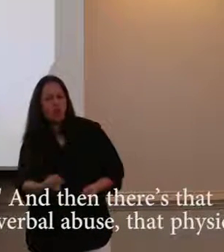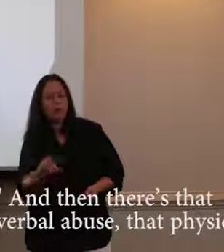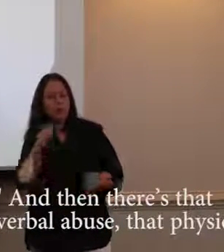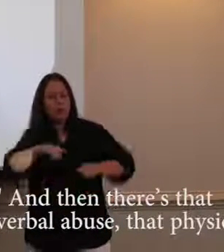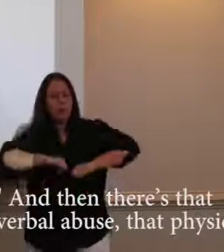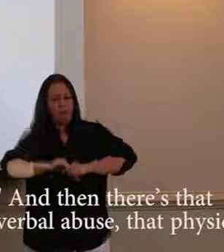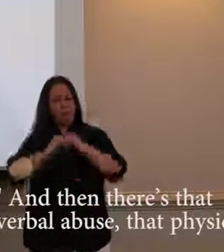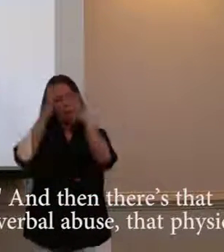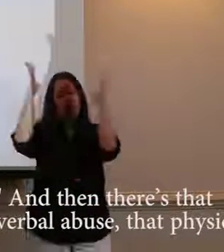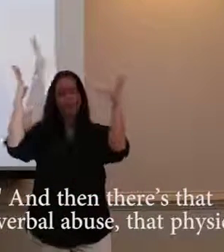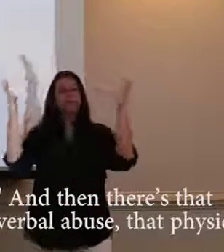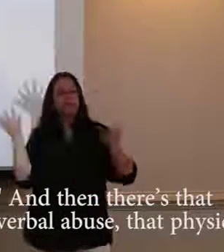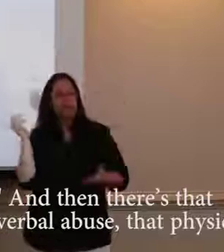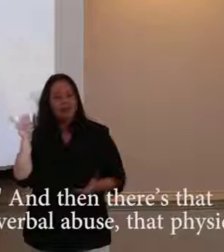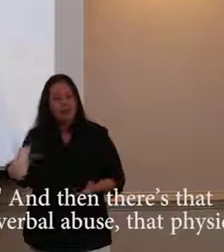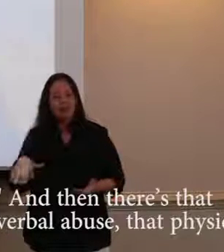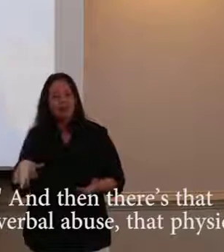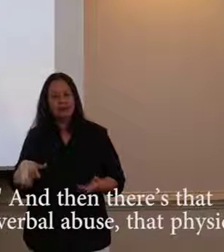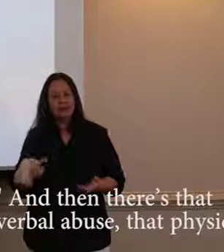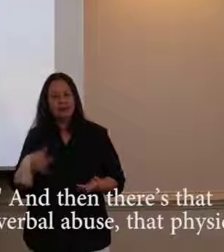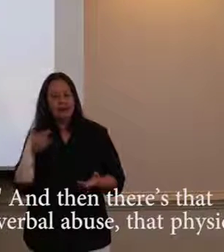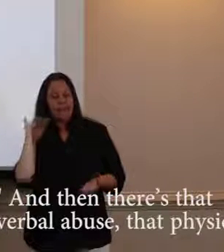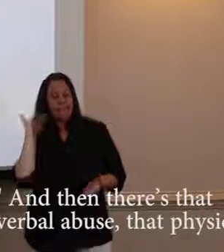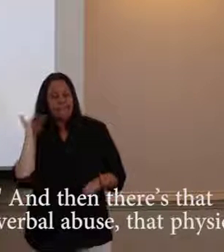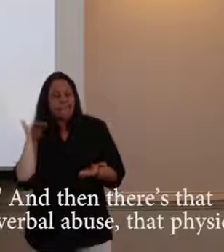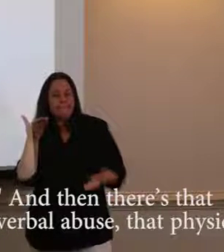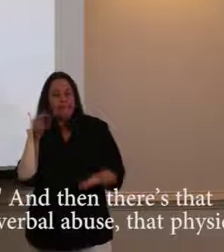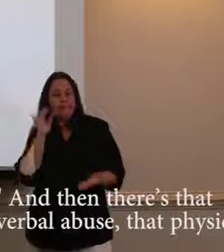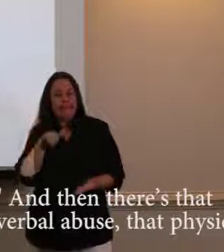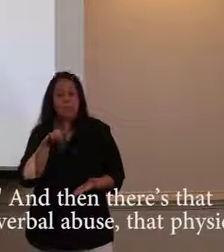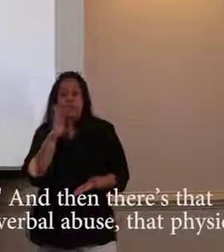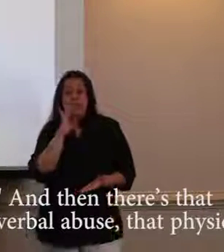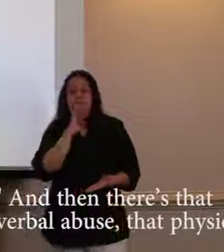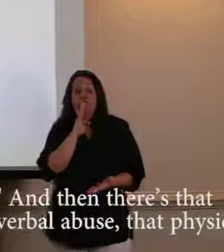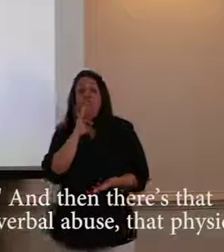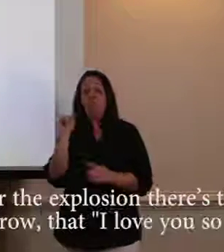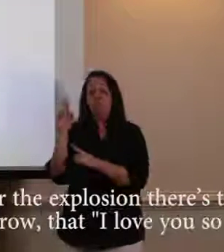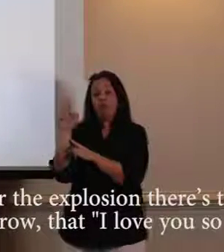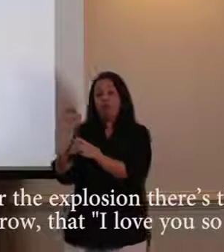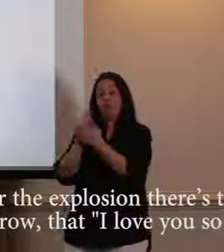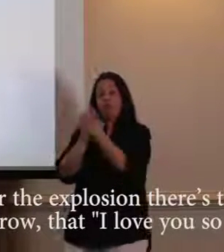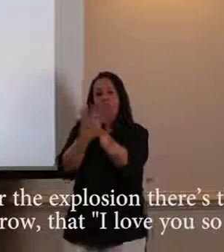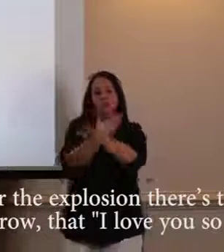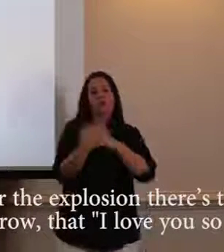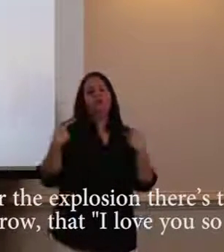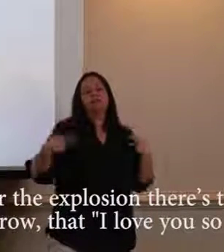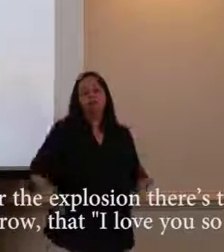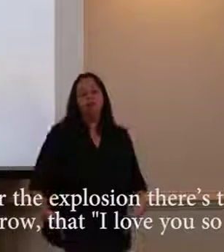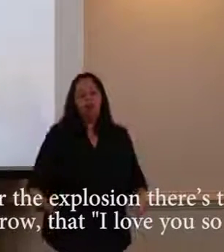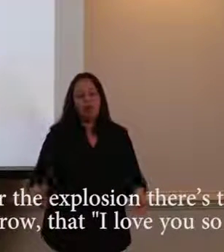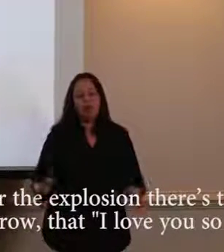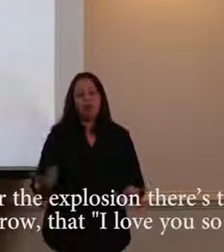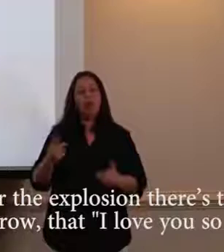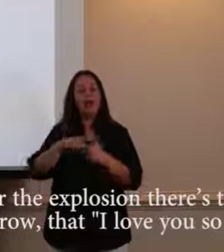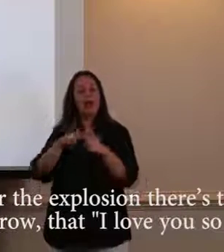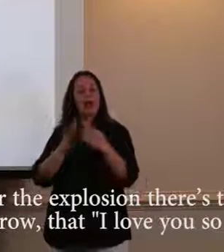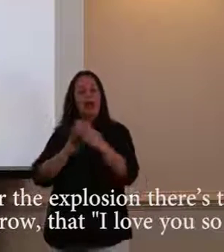explosion, right? That verbal abuse, that physical abuse. And then after the explosion, there's